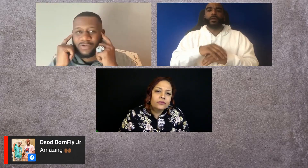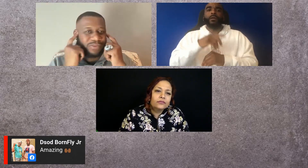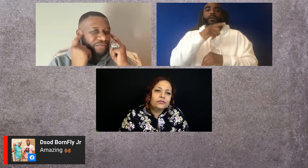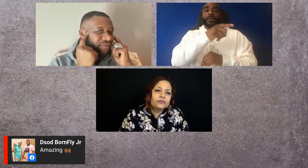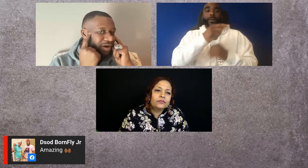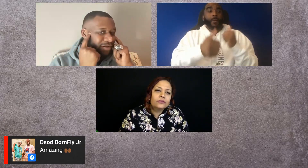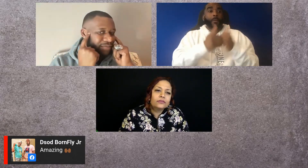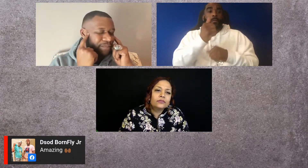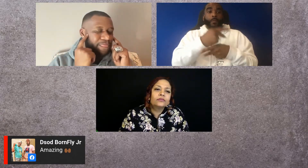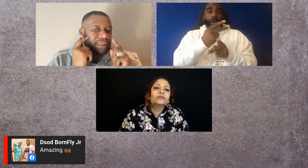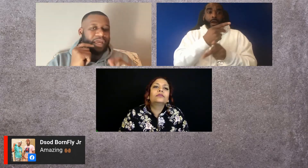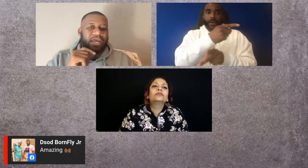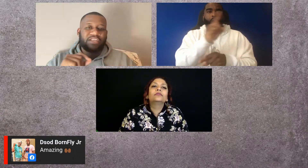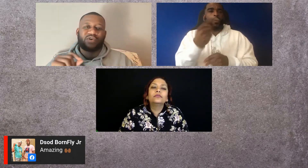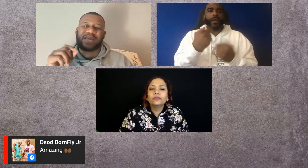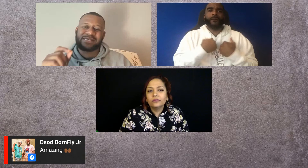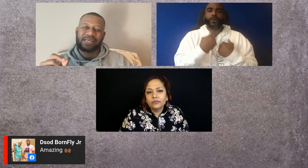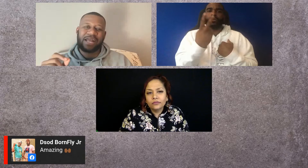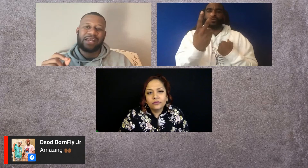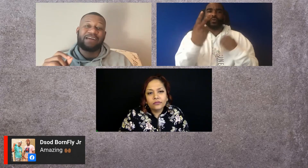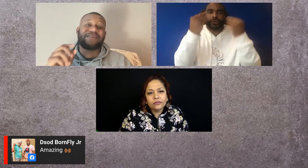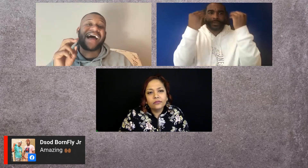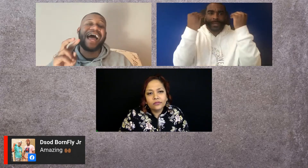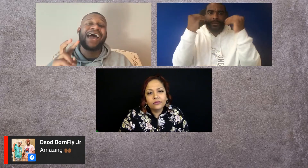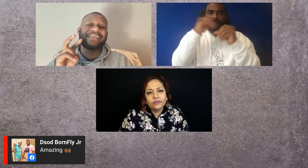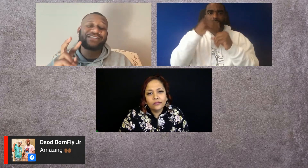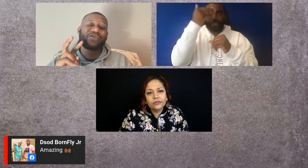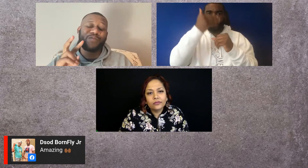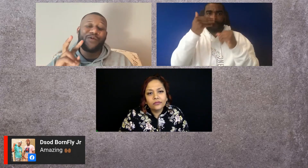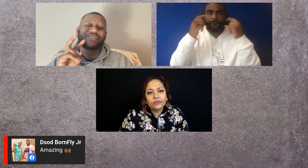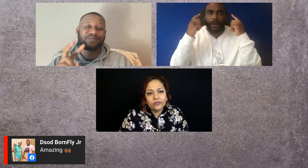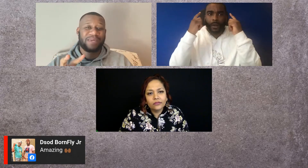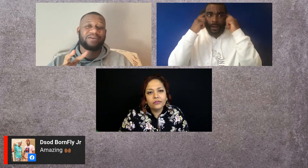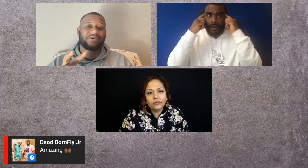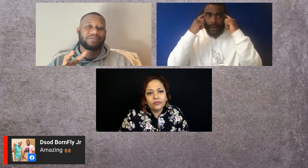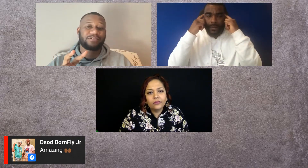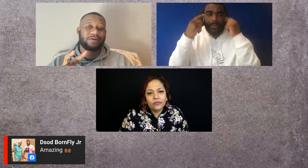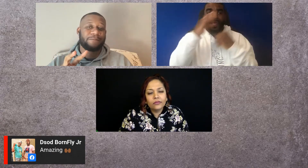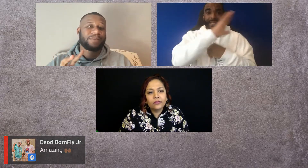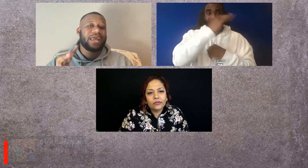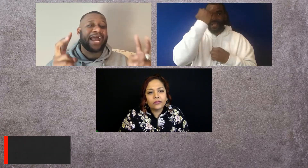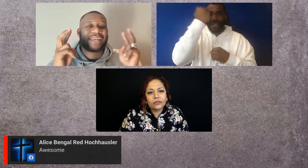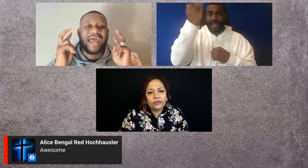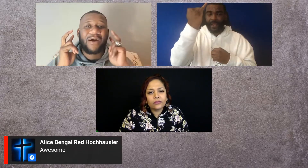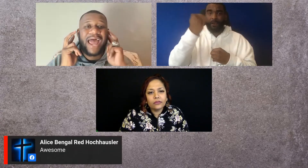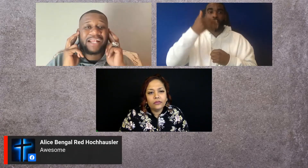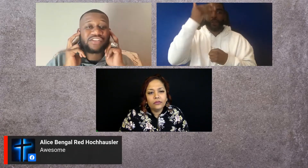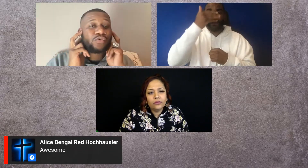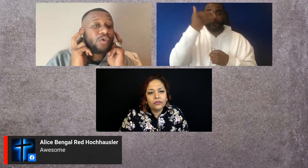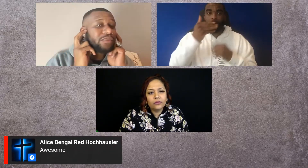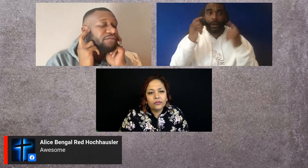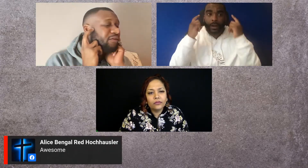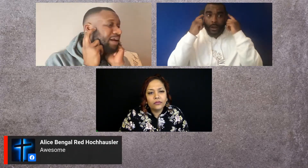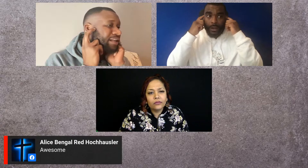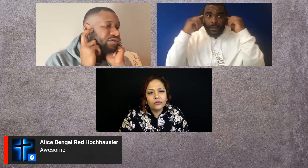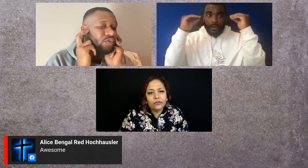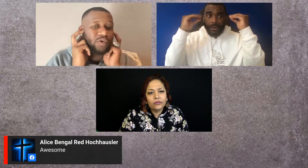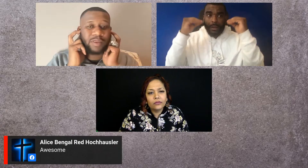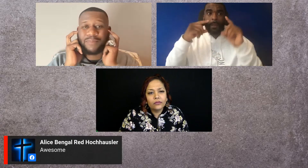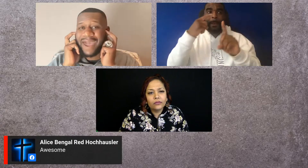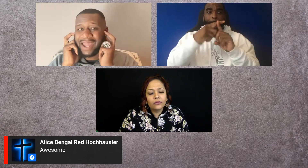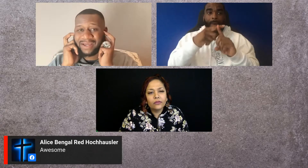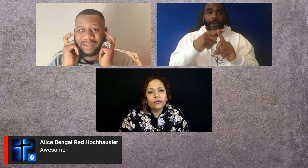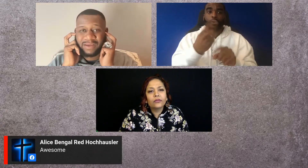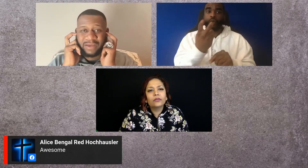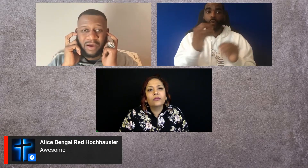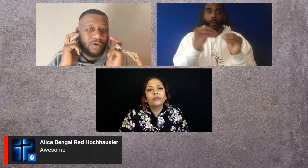that sit on the front. So he said, if I added 2 more speakers and now had 2 on the front and 2